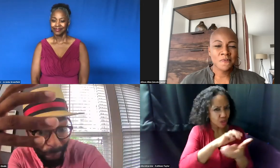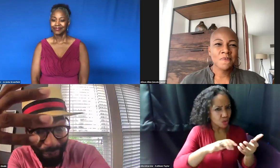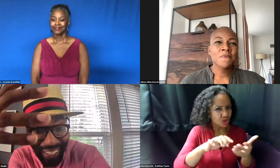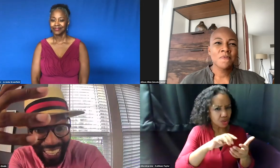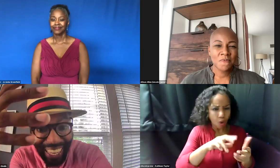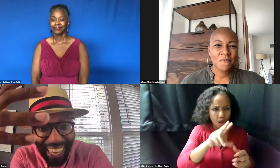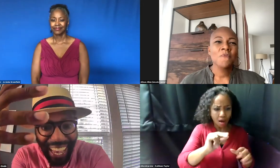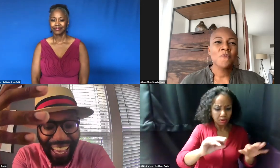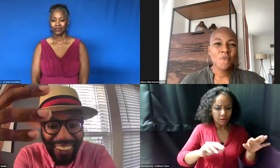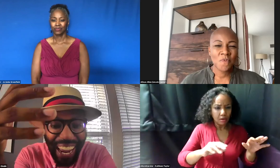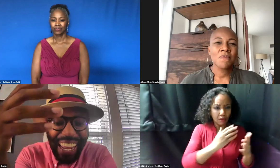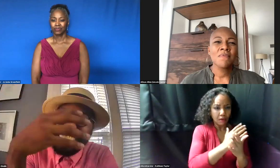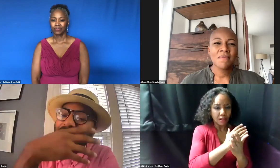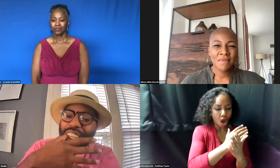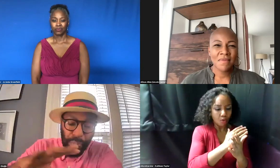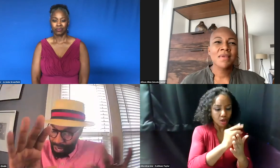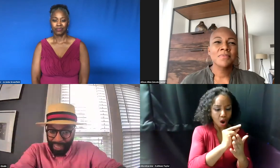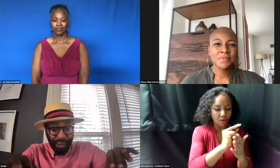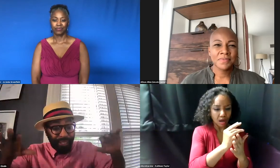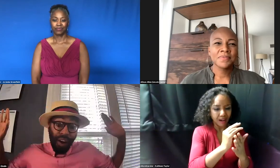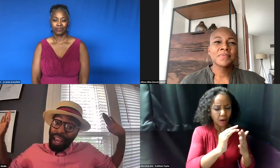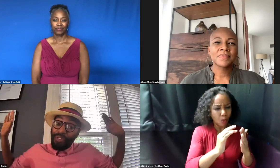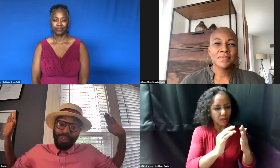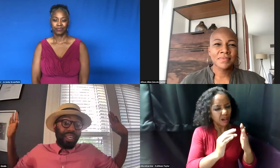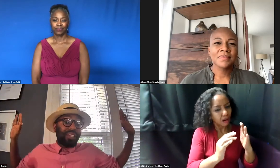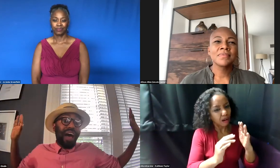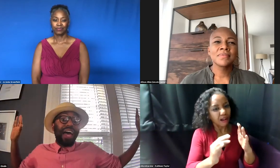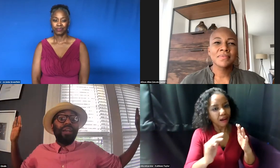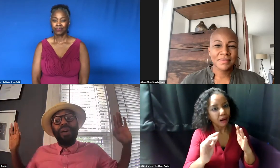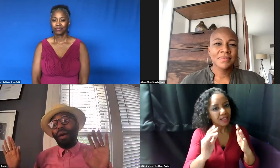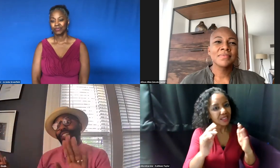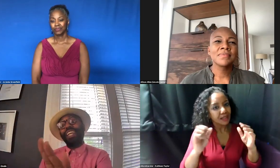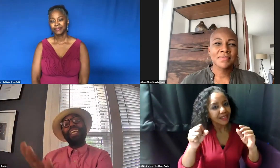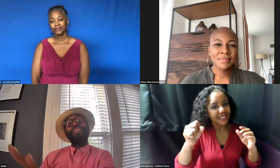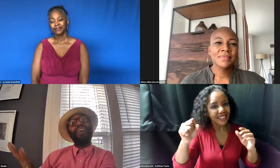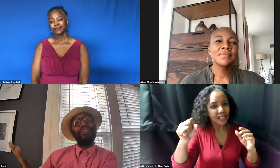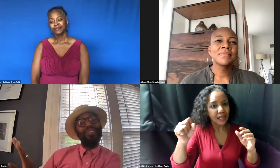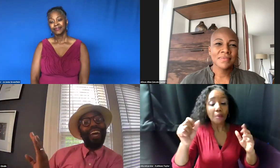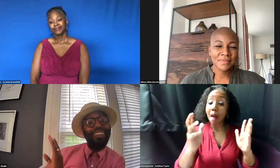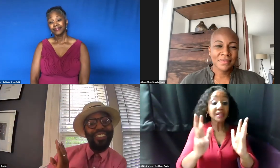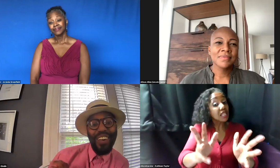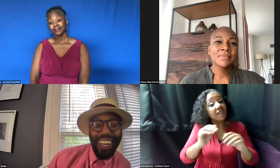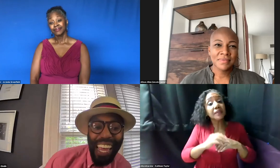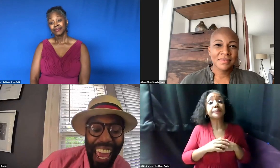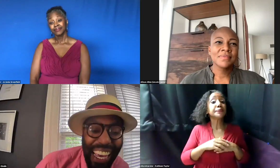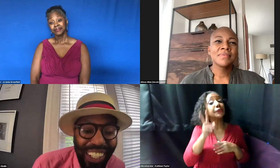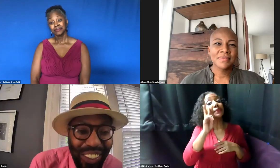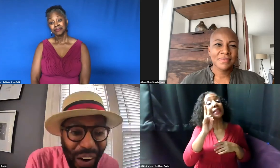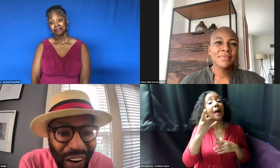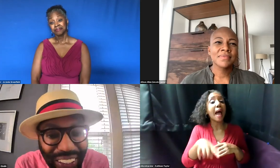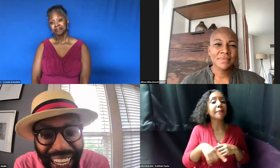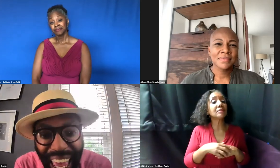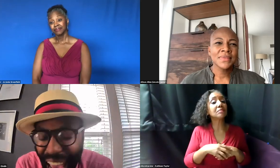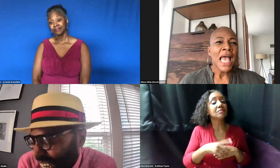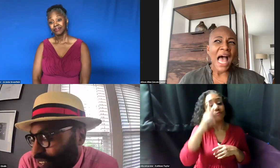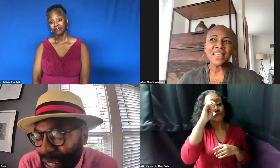a no, mm-hmm. right? Mm-hmm. And it's like just putting it there and saying, all right, if you don't see it, that's fine, but I'm just gonna leave this here for you and, you know, engage on